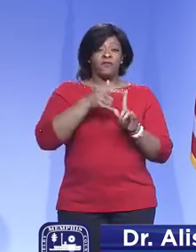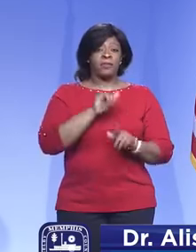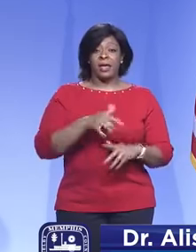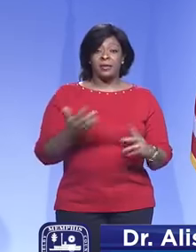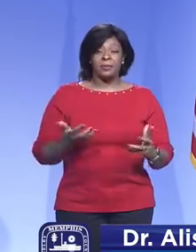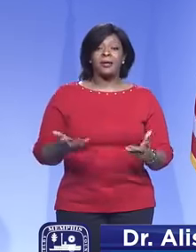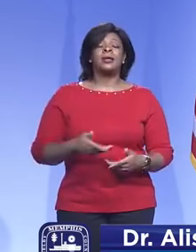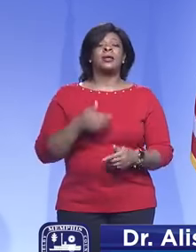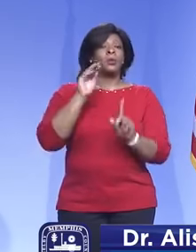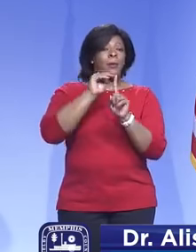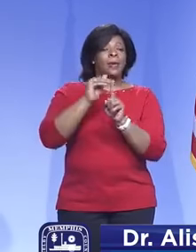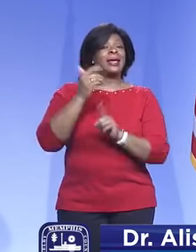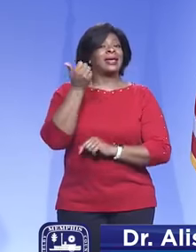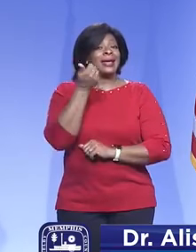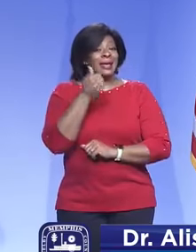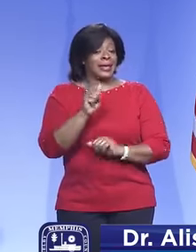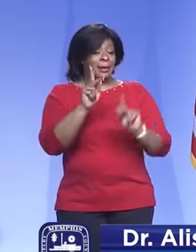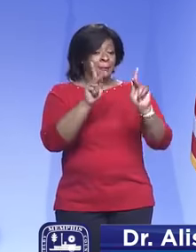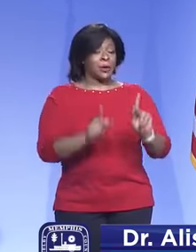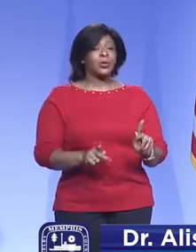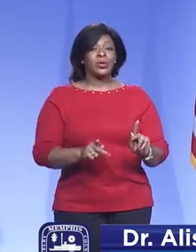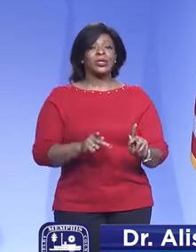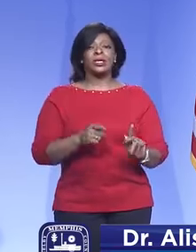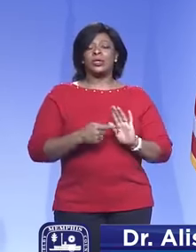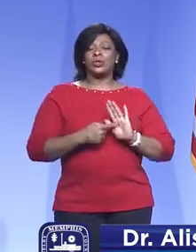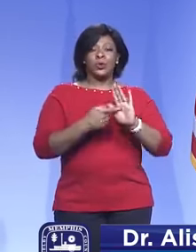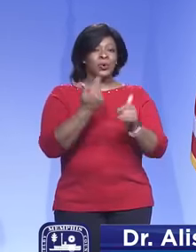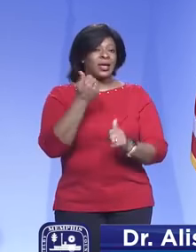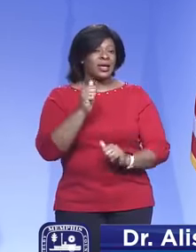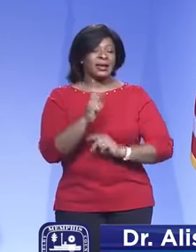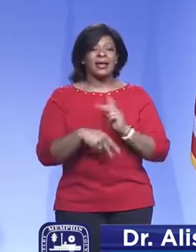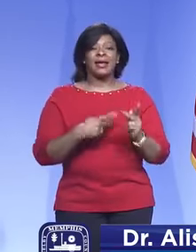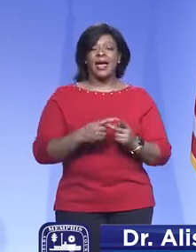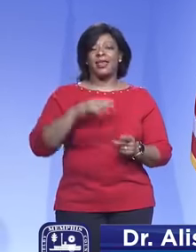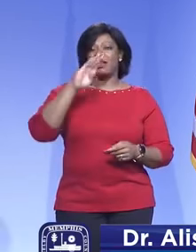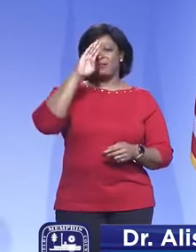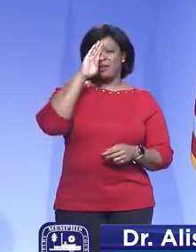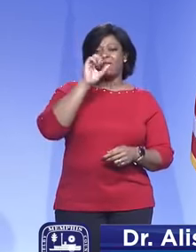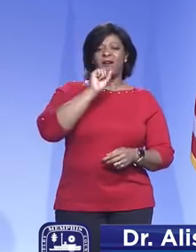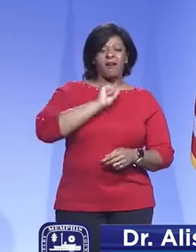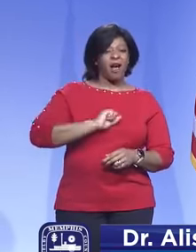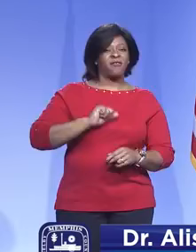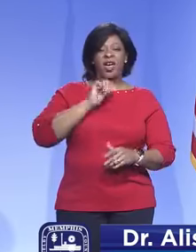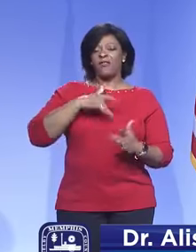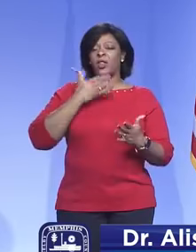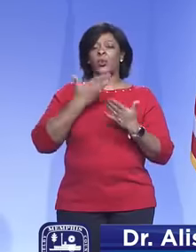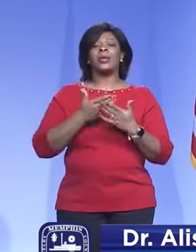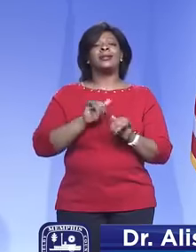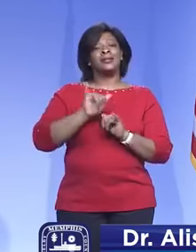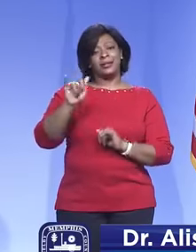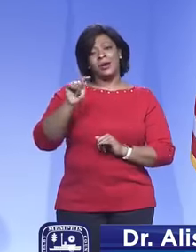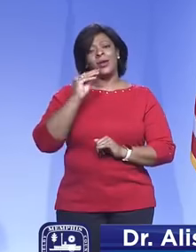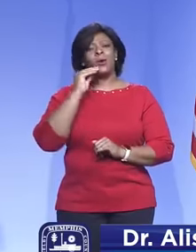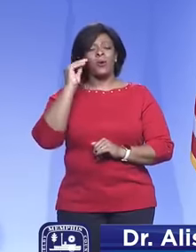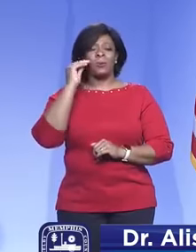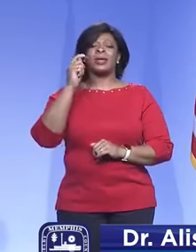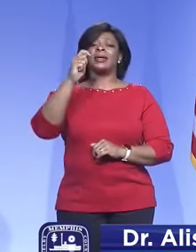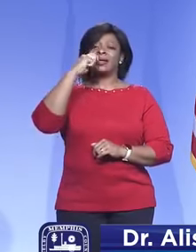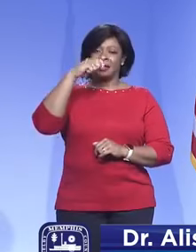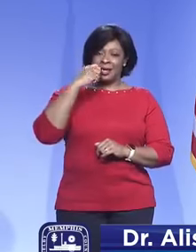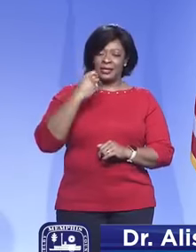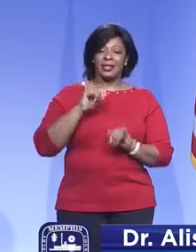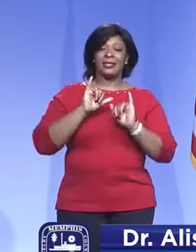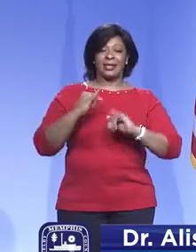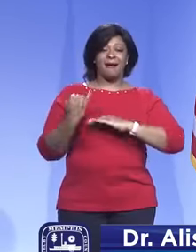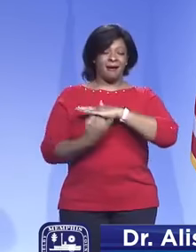reminder, again, if an individual exhibits any signs and symptoms, to please stay home, get tested, and